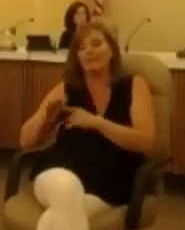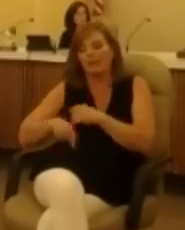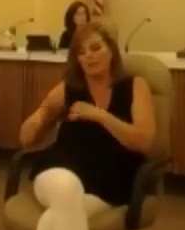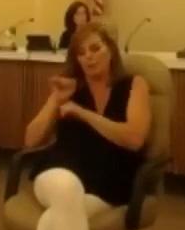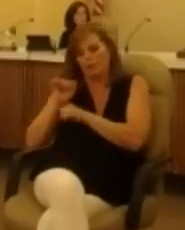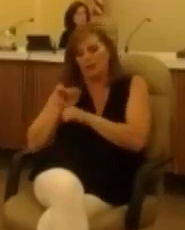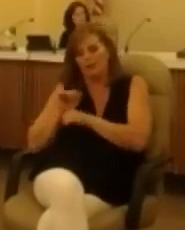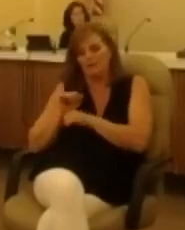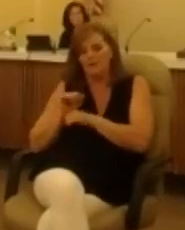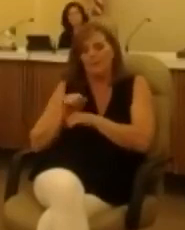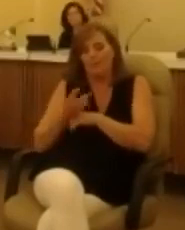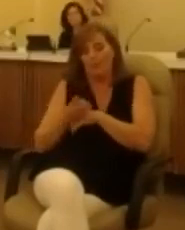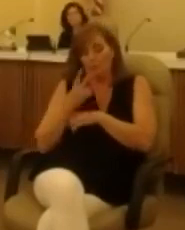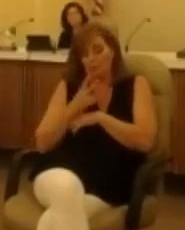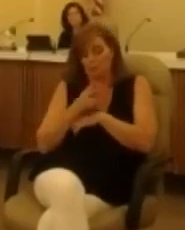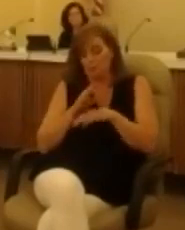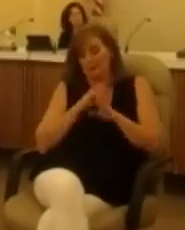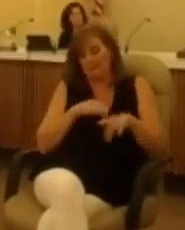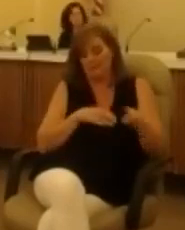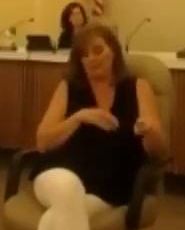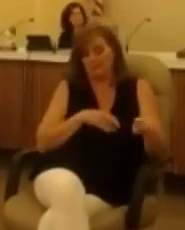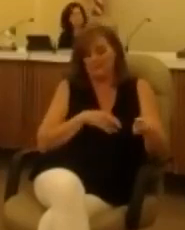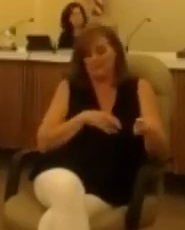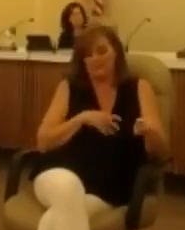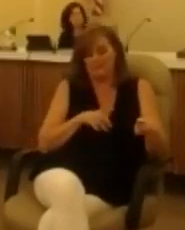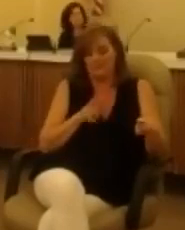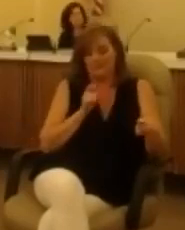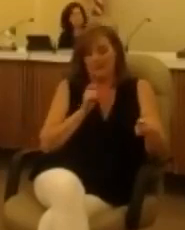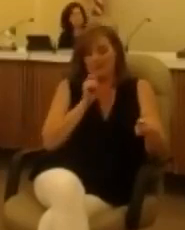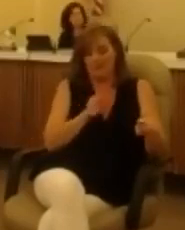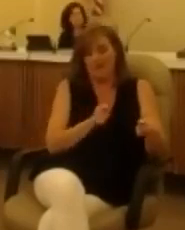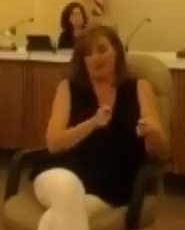not responded at all. Okay. Are they occupied?